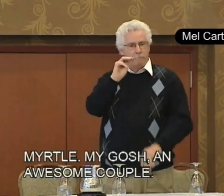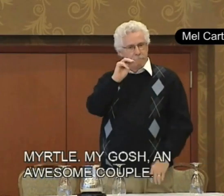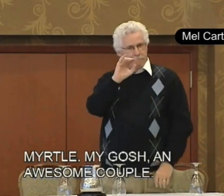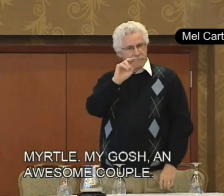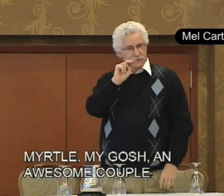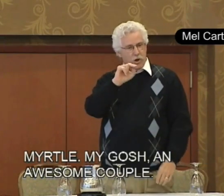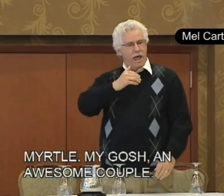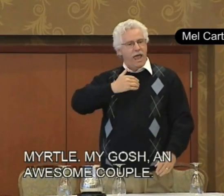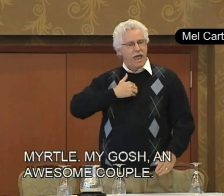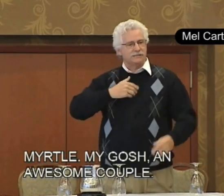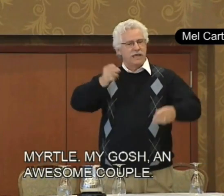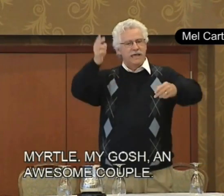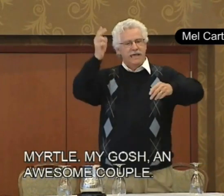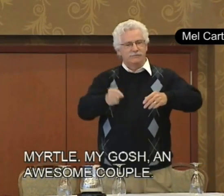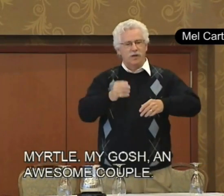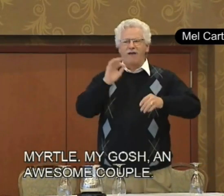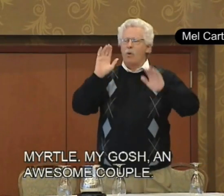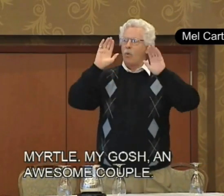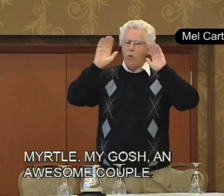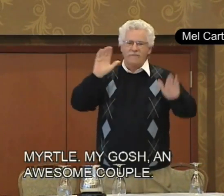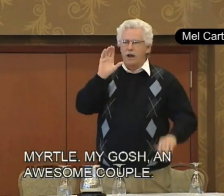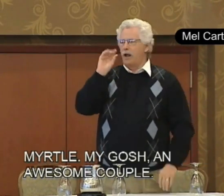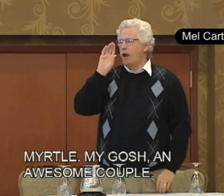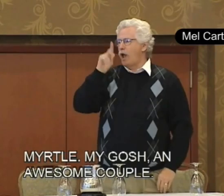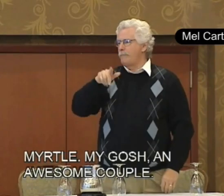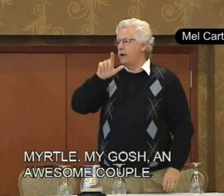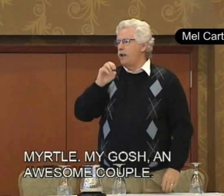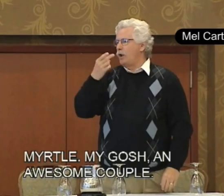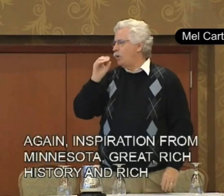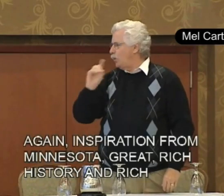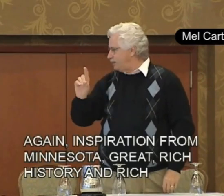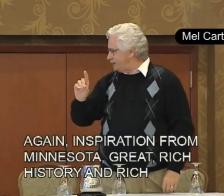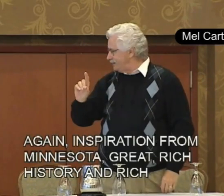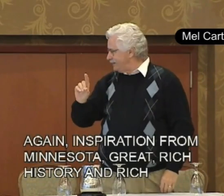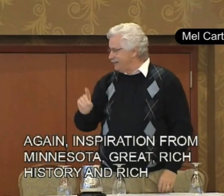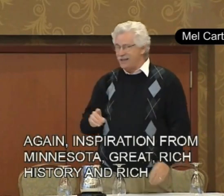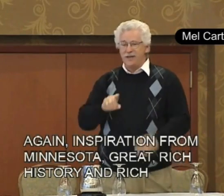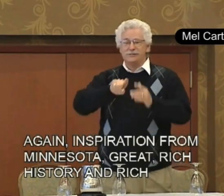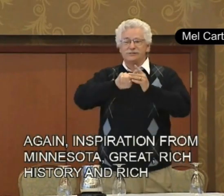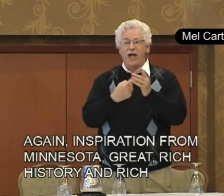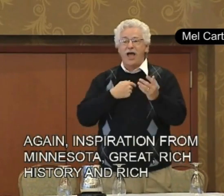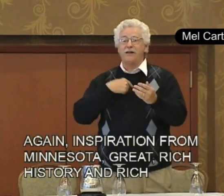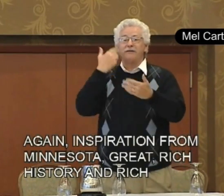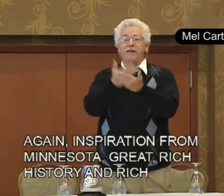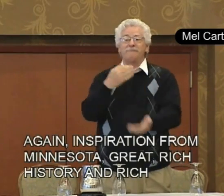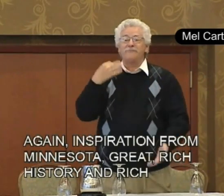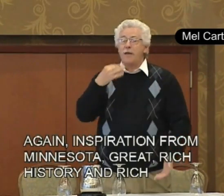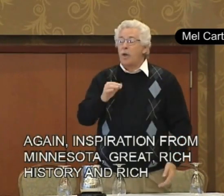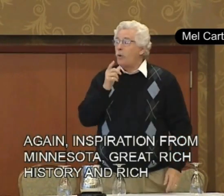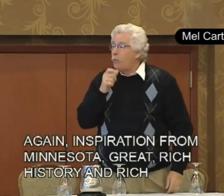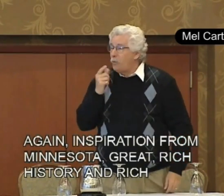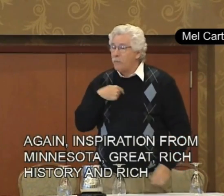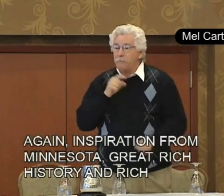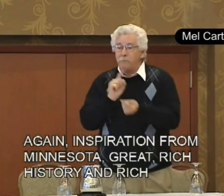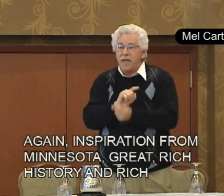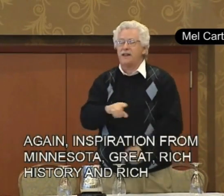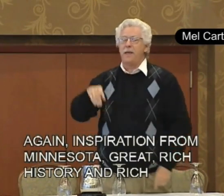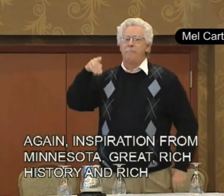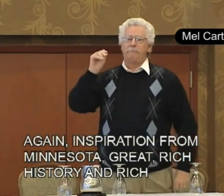again inspiration from Minnesota great rich history and rich couplehood getting to Faribault who